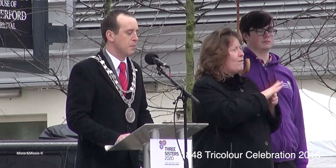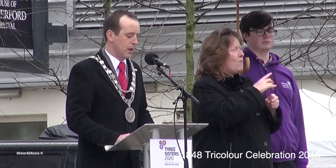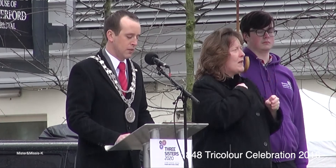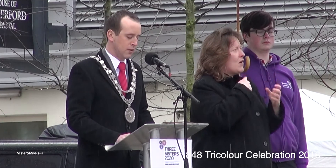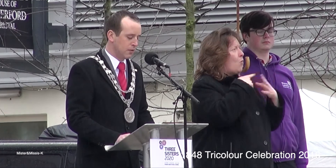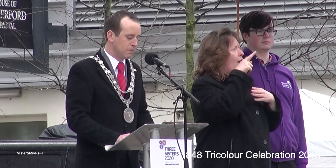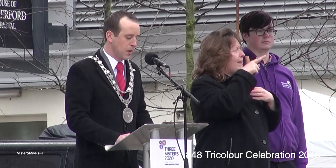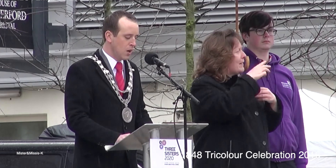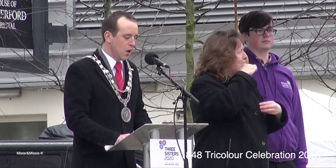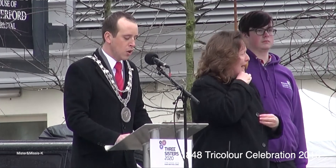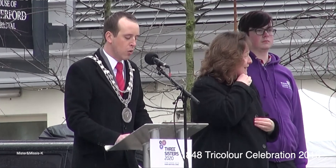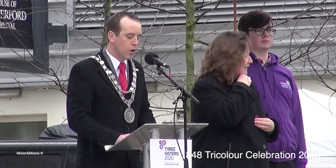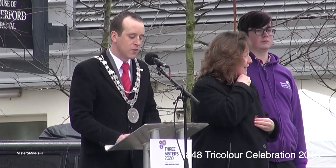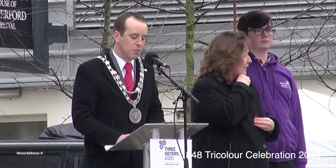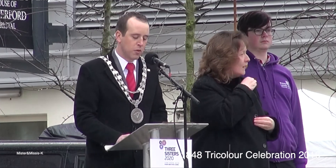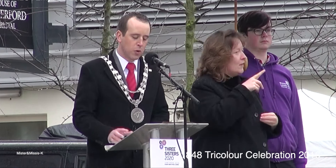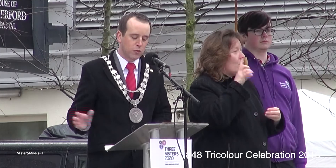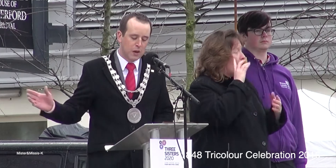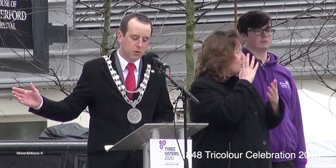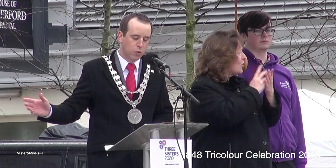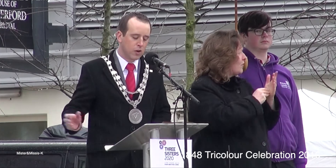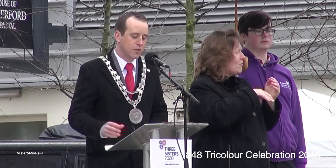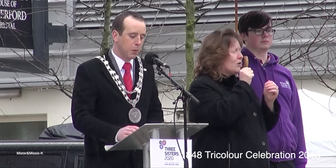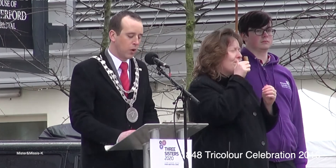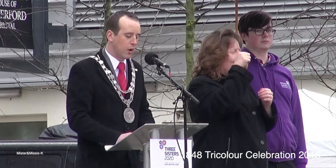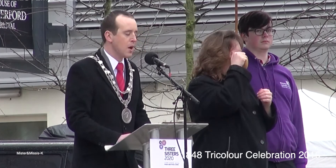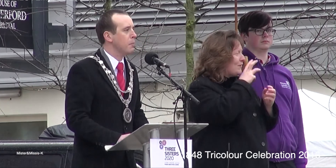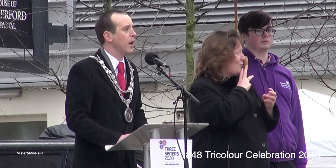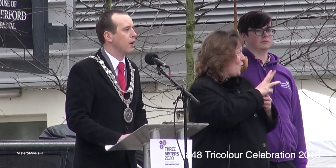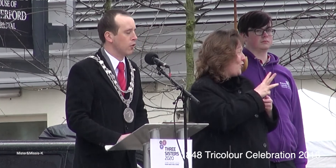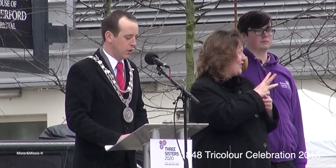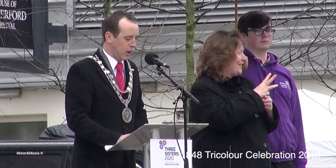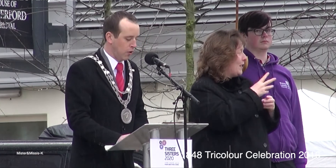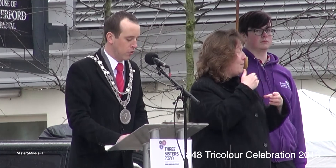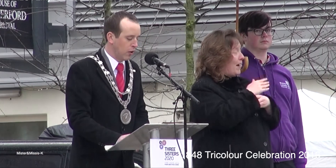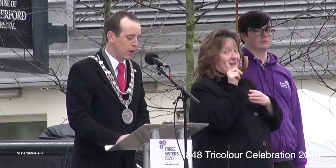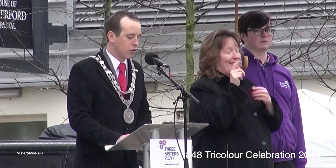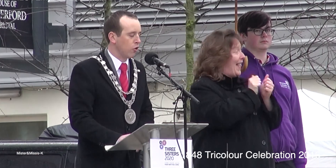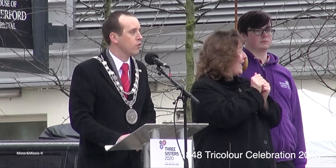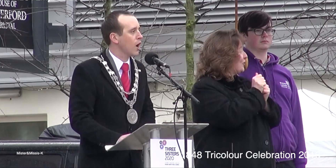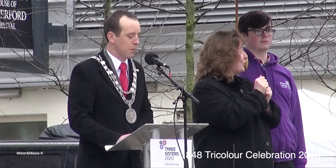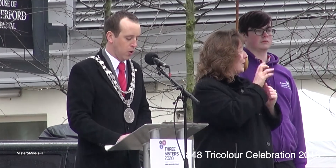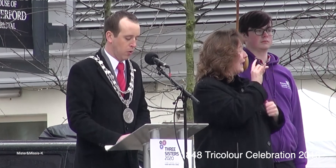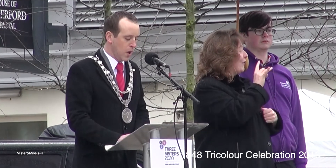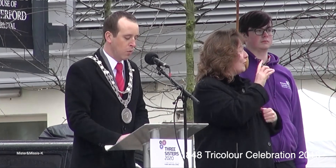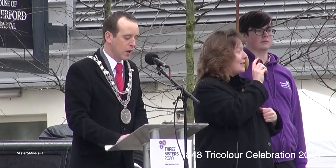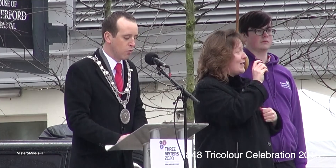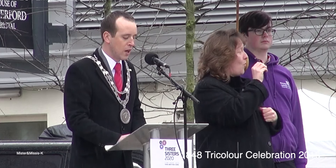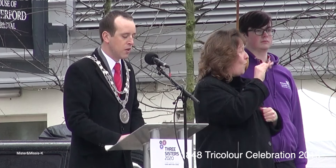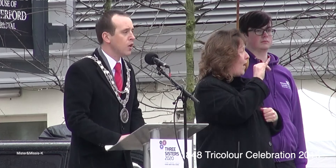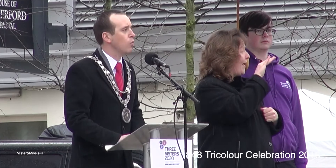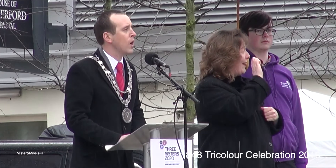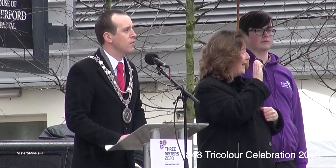it symbolises. You heard some of the most famous words spoken by actor Kieran Doyle a short time ago when